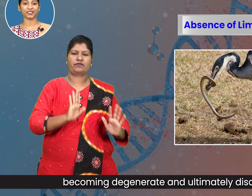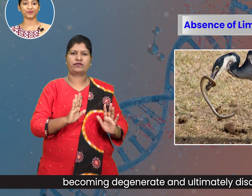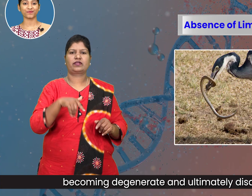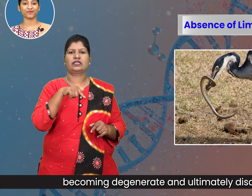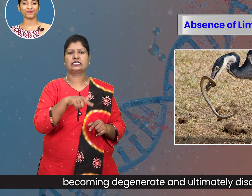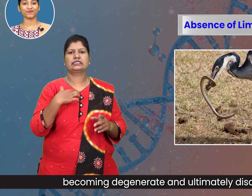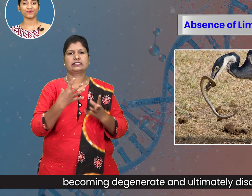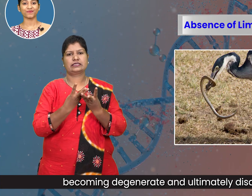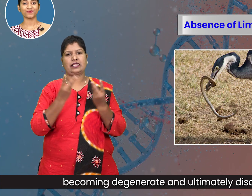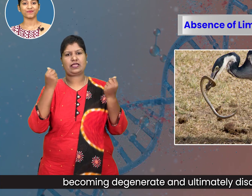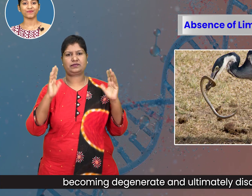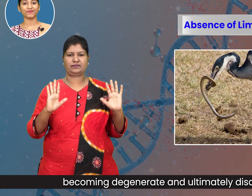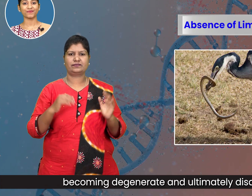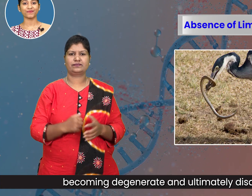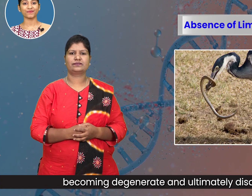disappearing.